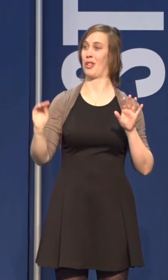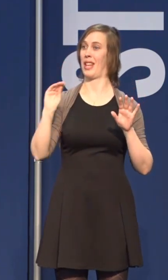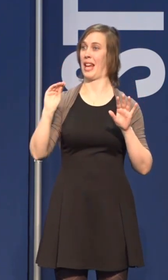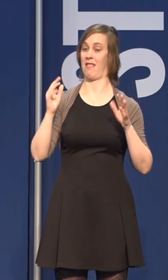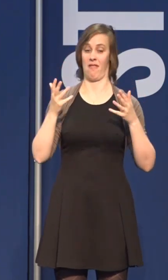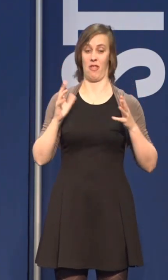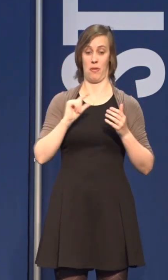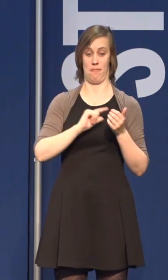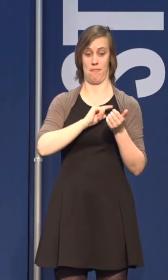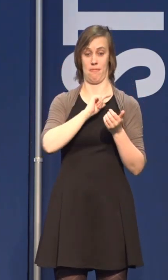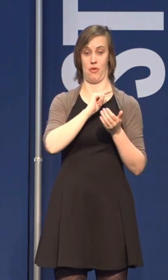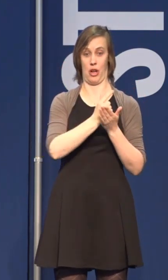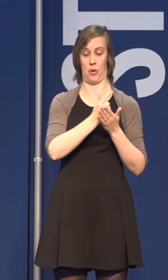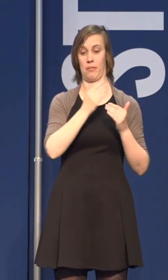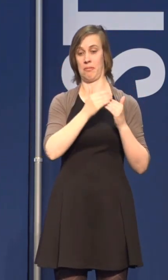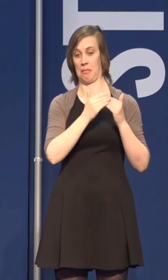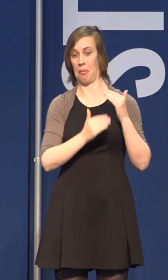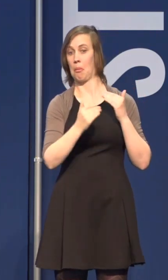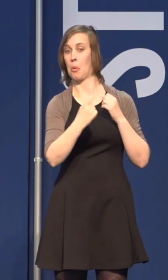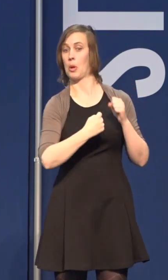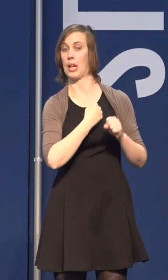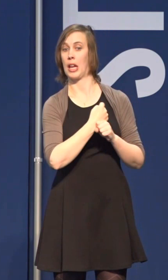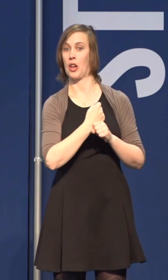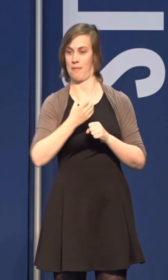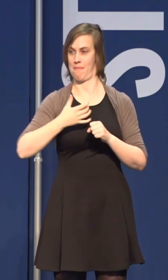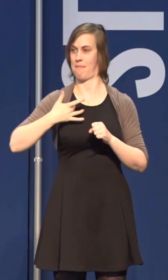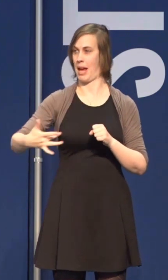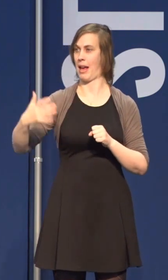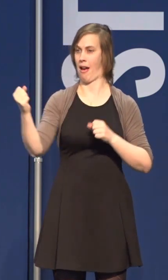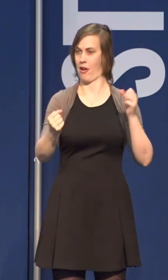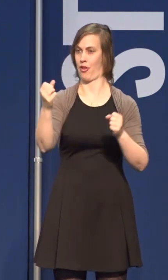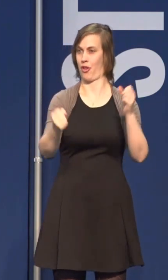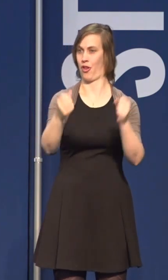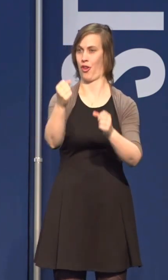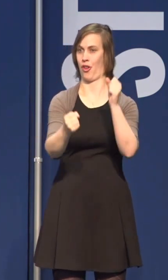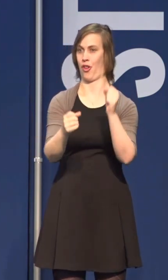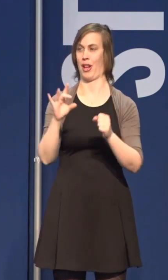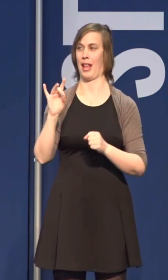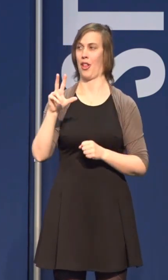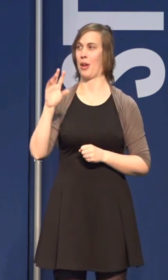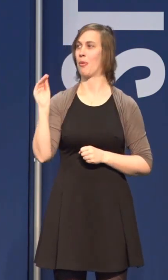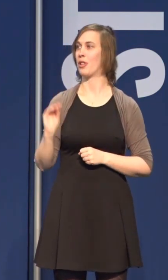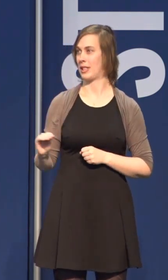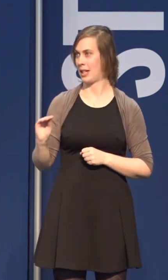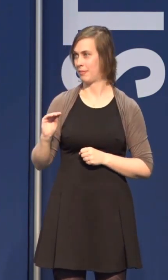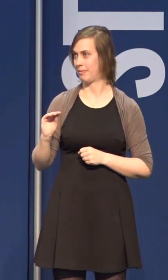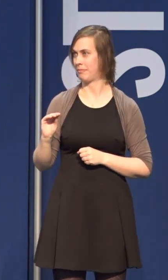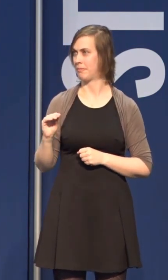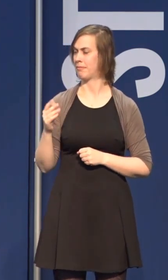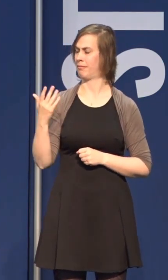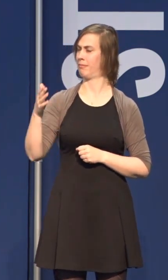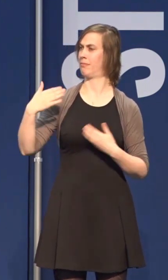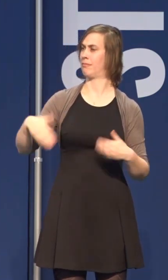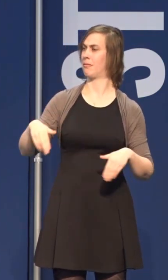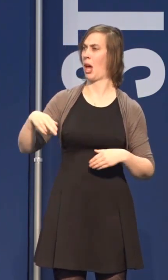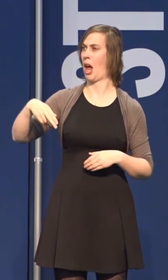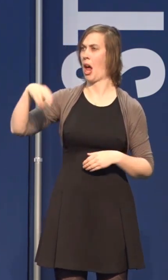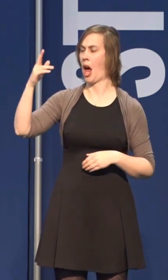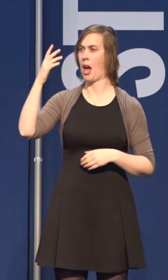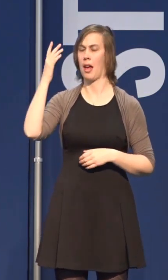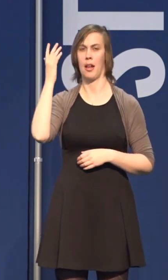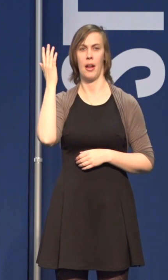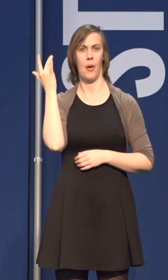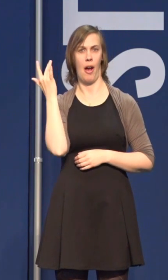within 1 year after graduation. I believe this is the result of all of the learning tools